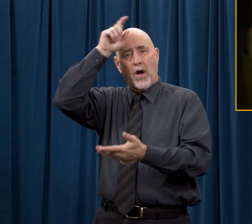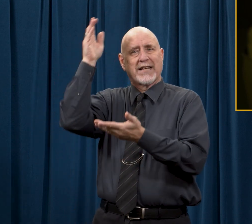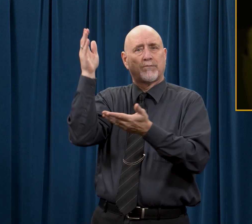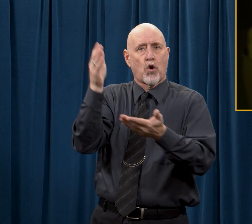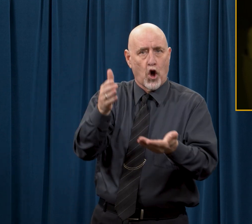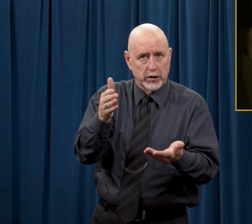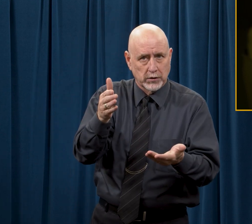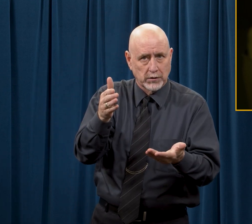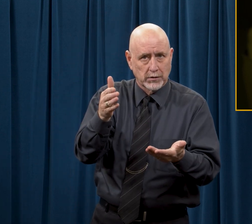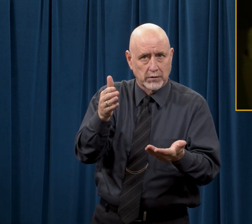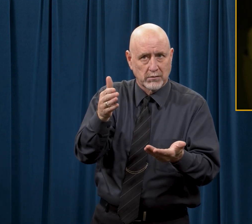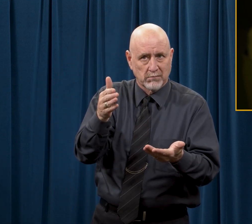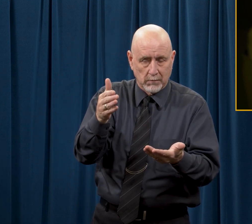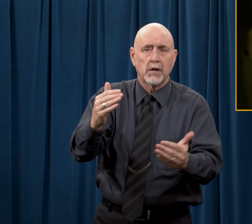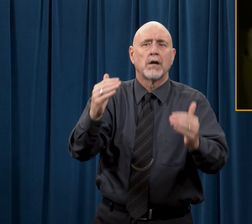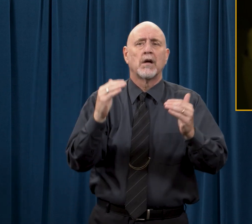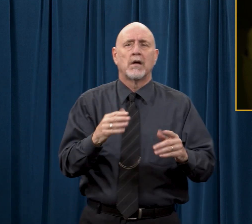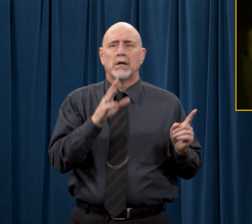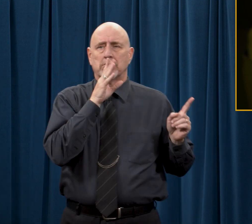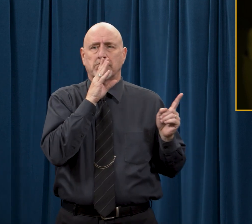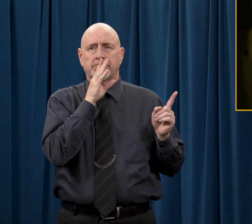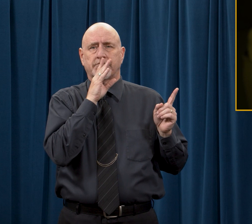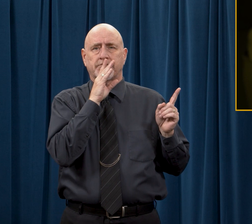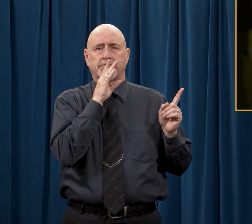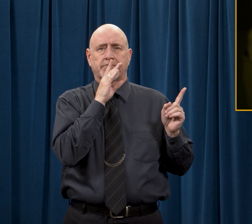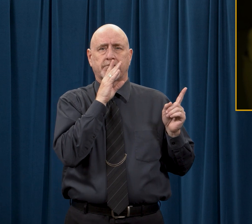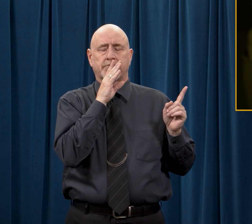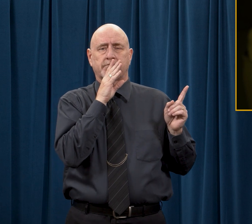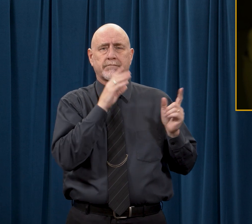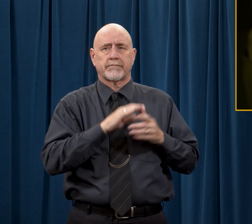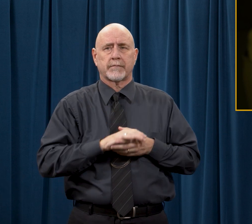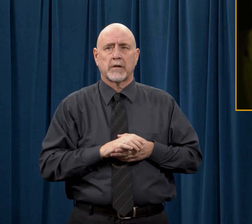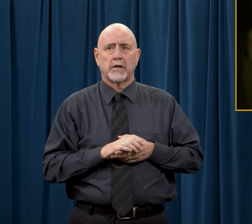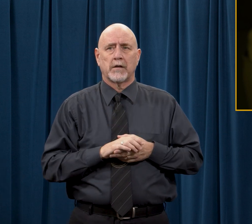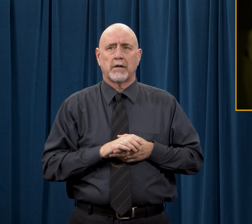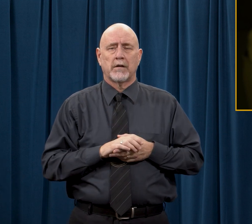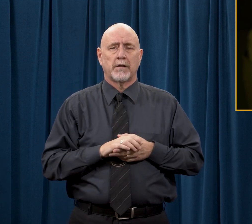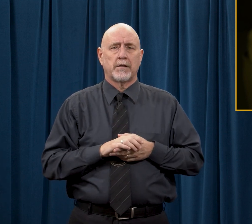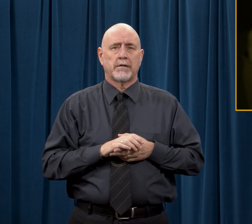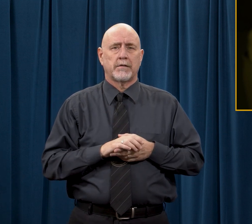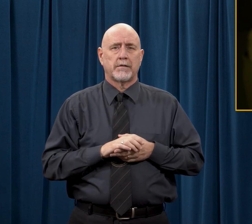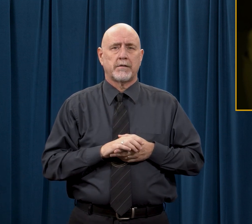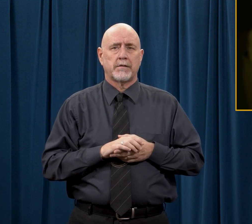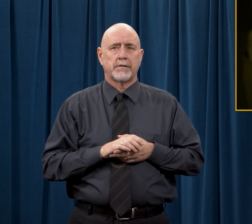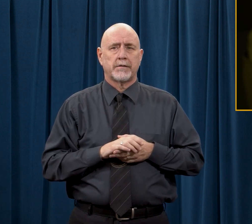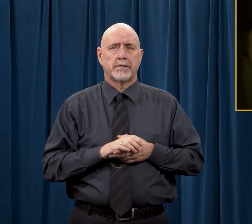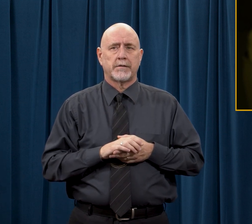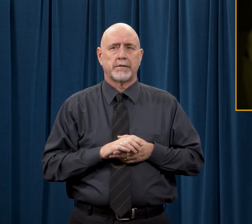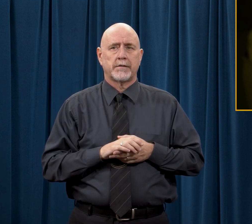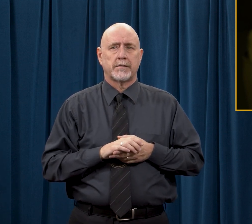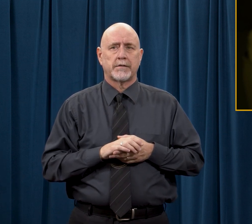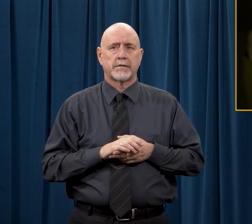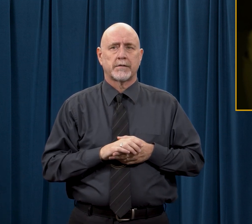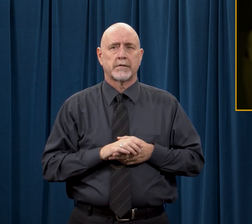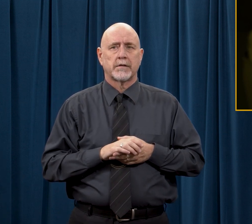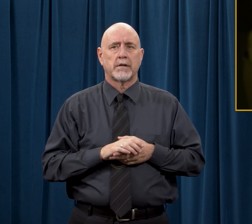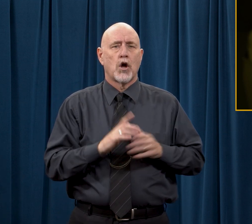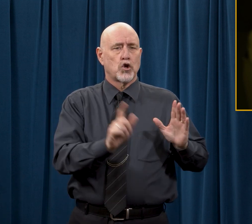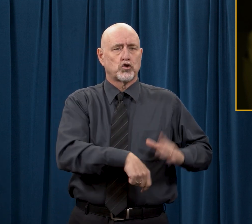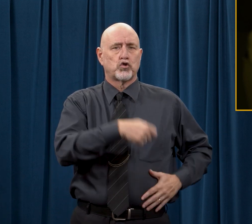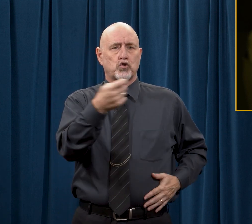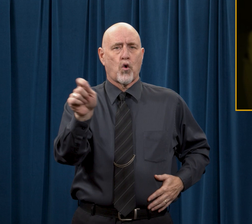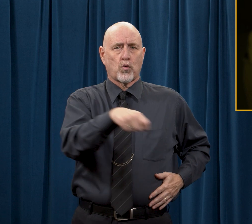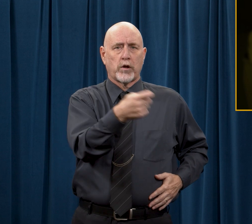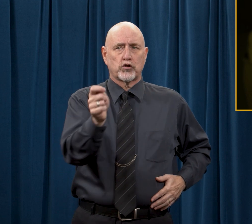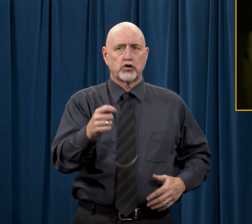has brought. And then he says, sword vingendra, orla unrim,